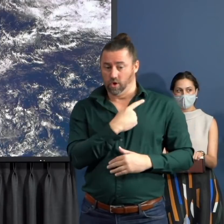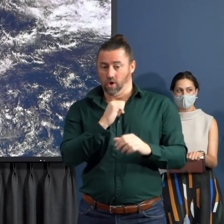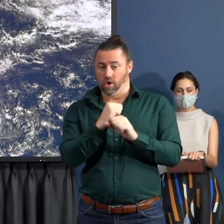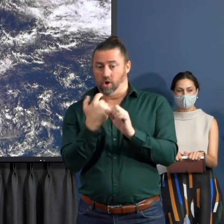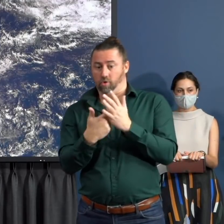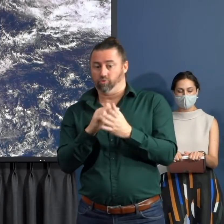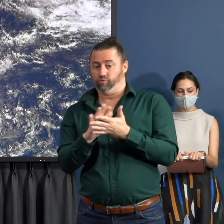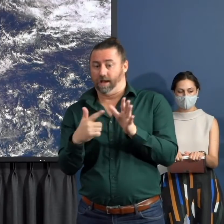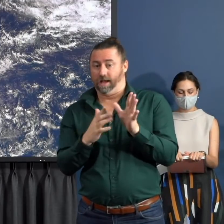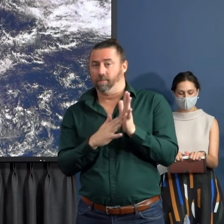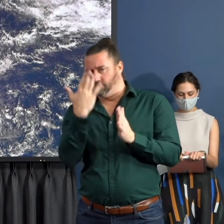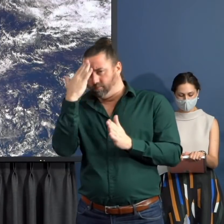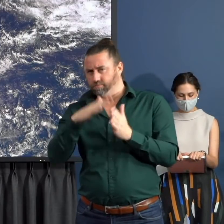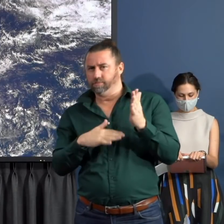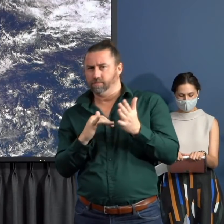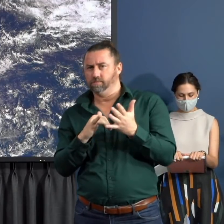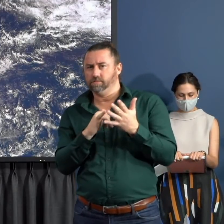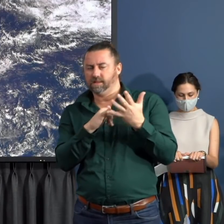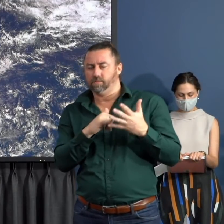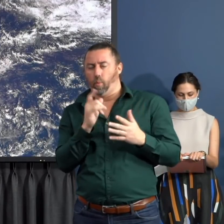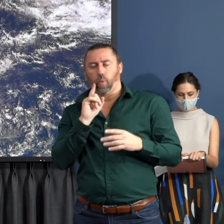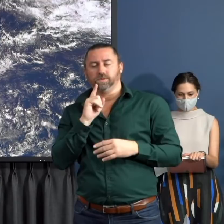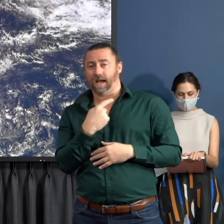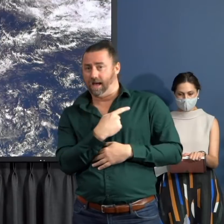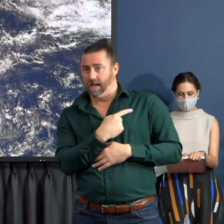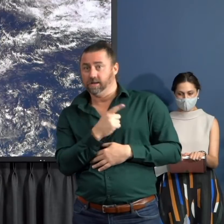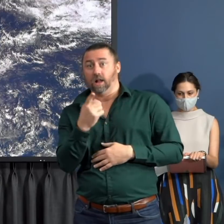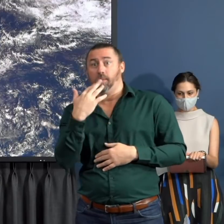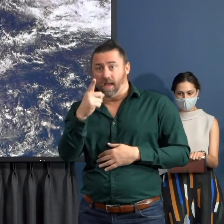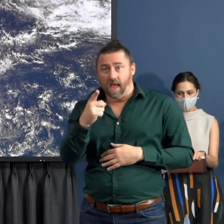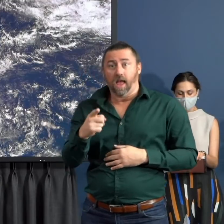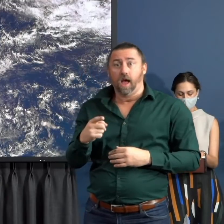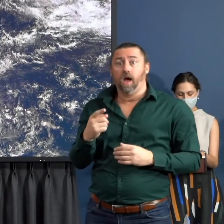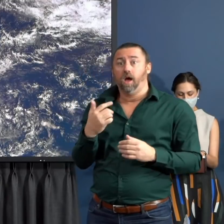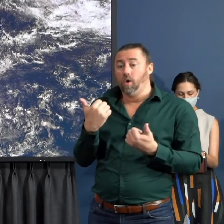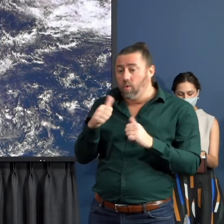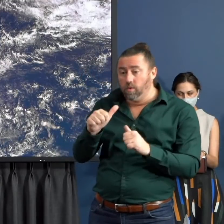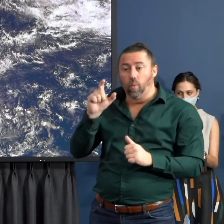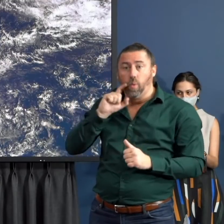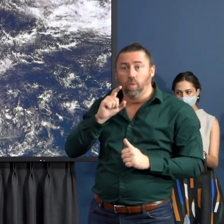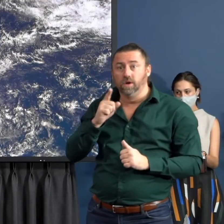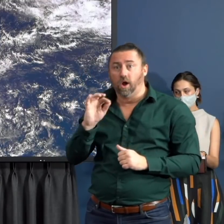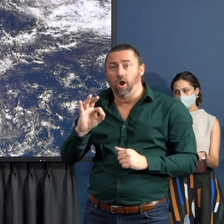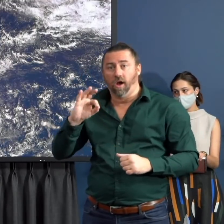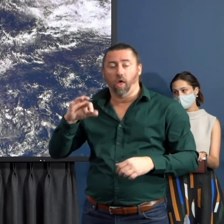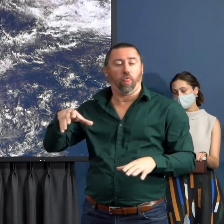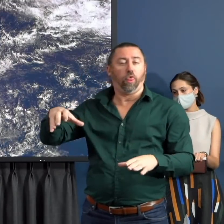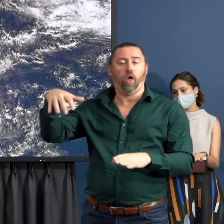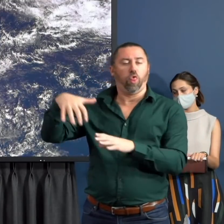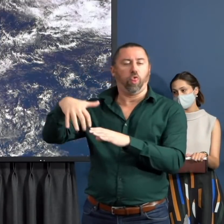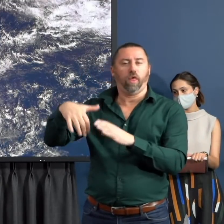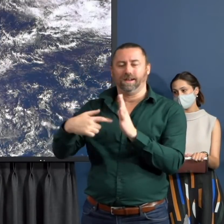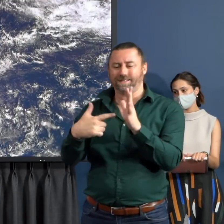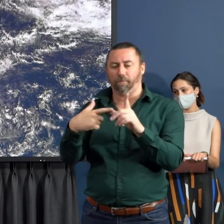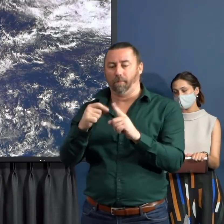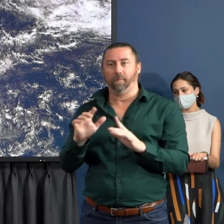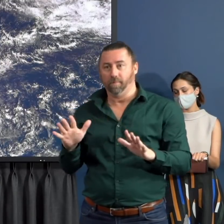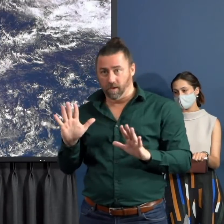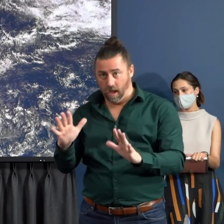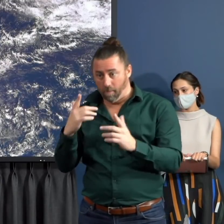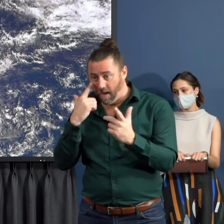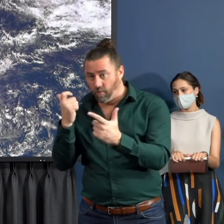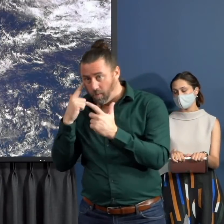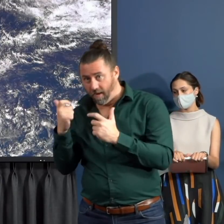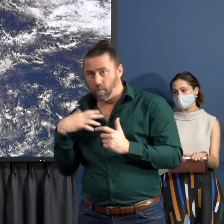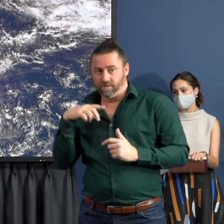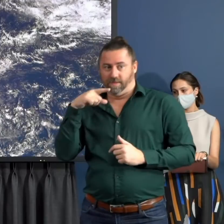shortly, please conserve your water, your drinking water, and we will be updating that as much as we